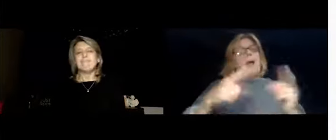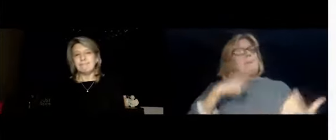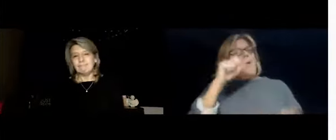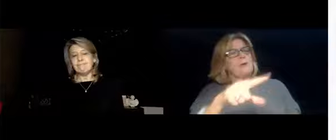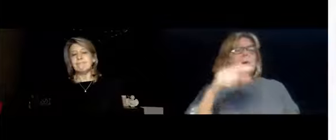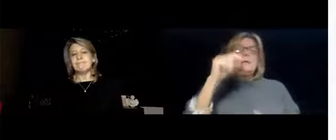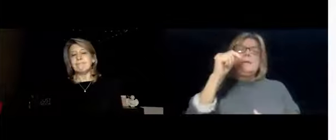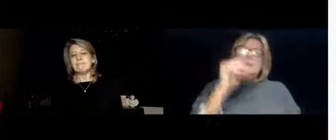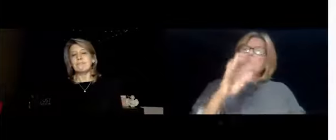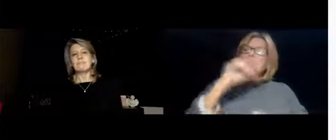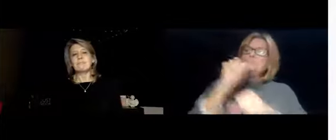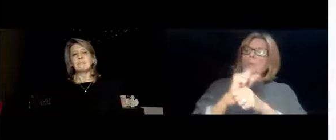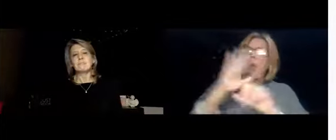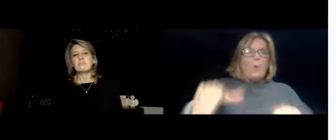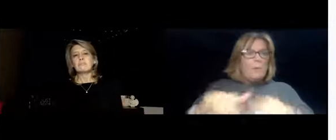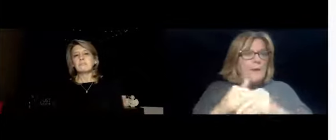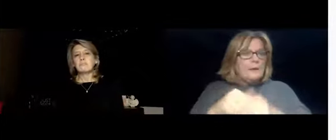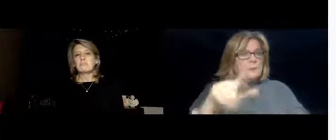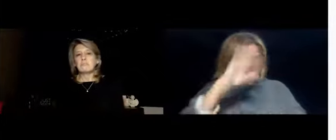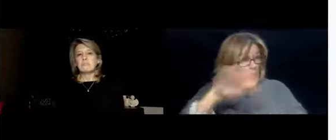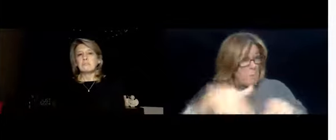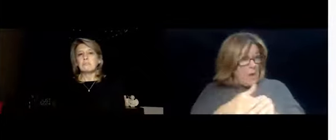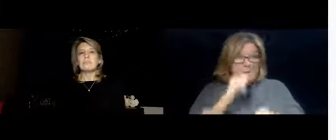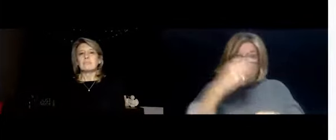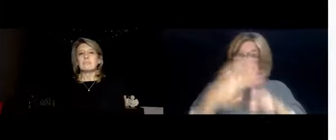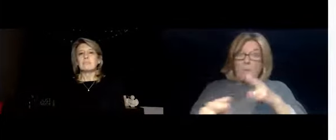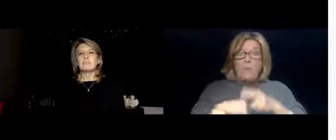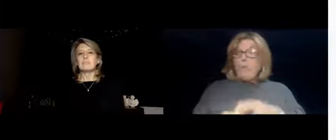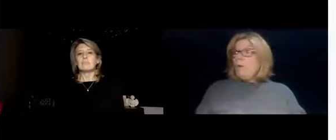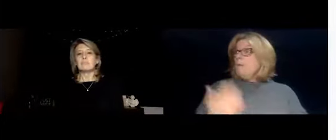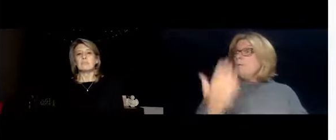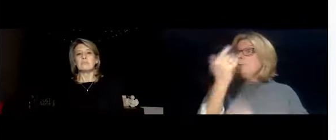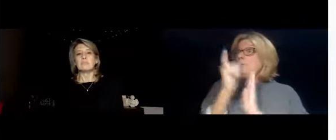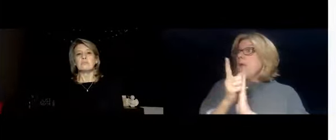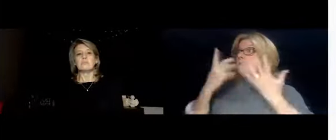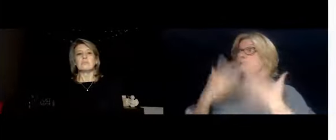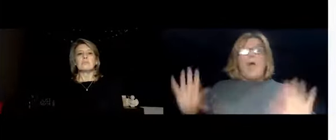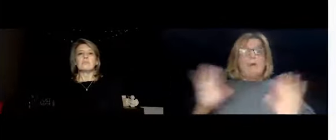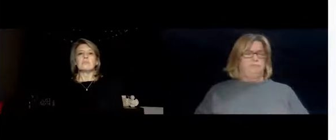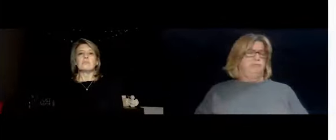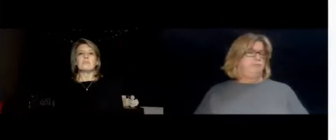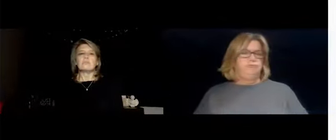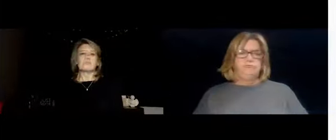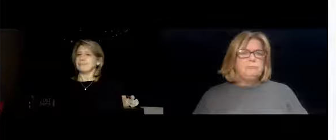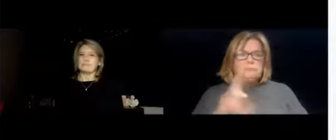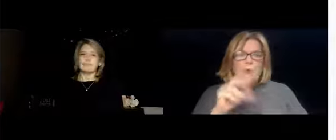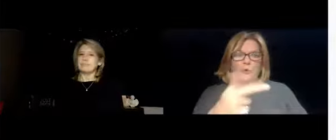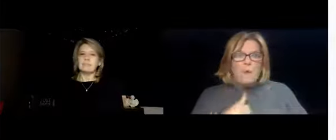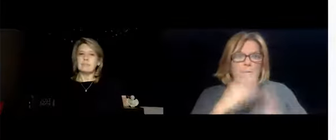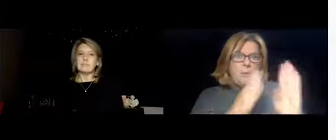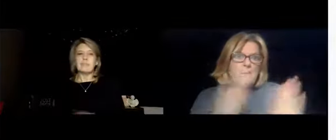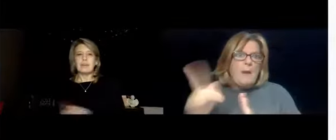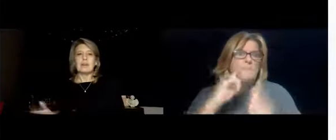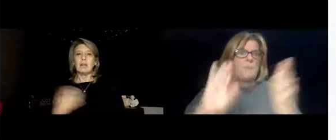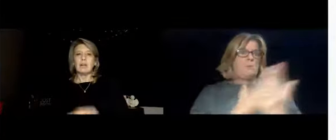for those services, absolutely do as you wish. But what about weddings and stuff? Because I can tell you weddings are not just a 15-minute service